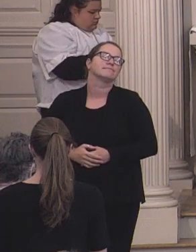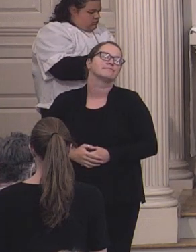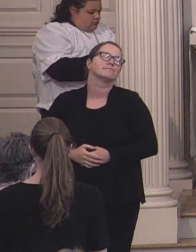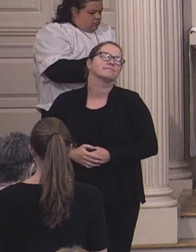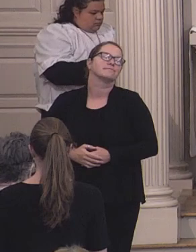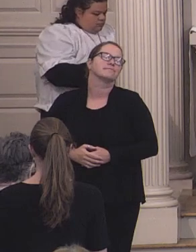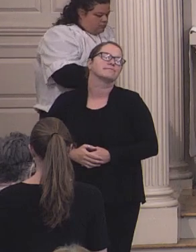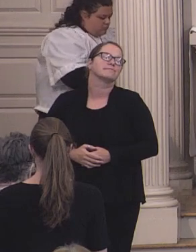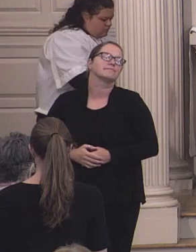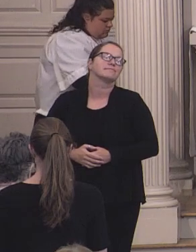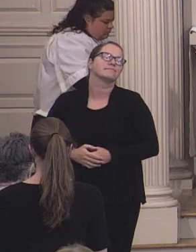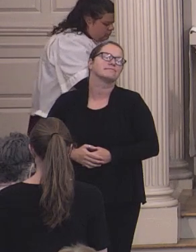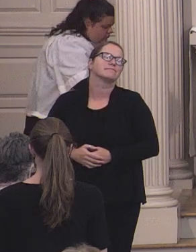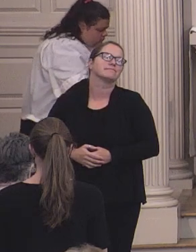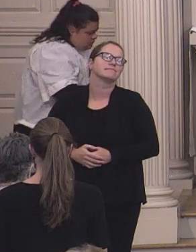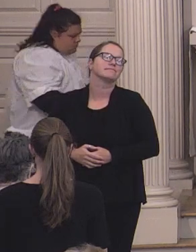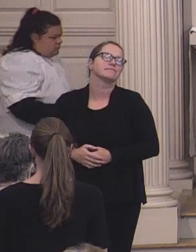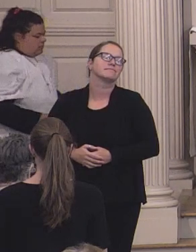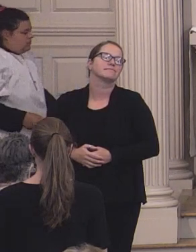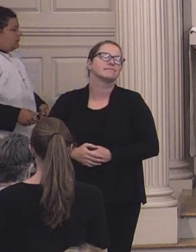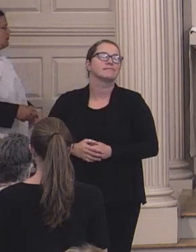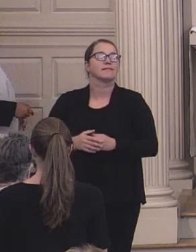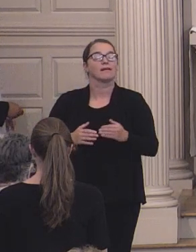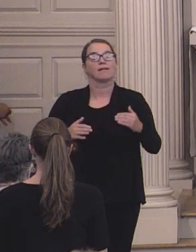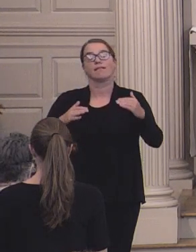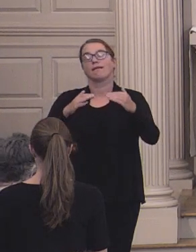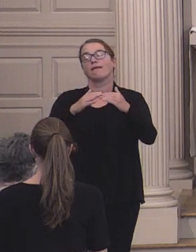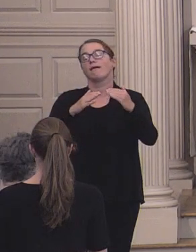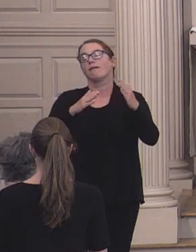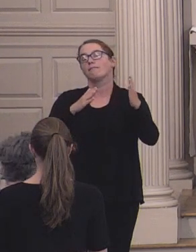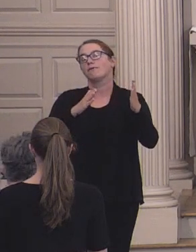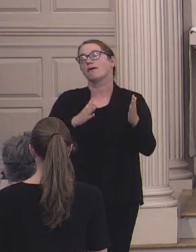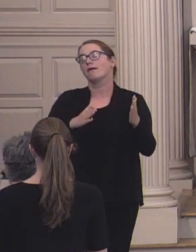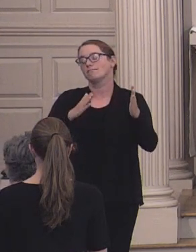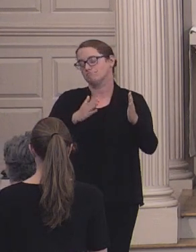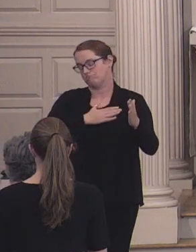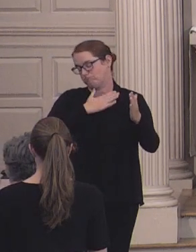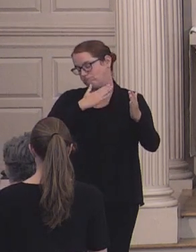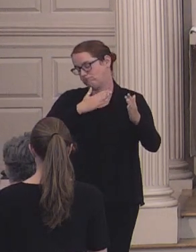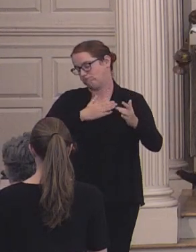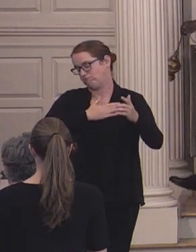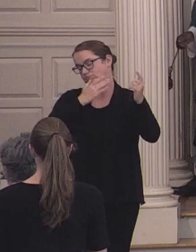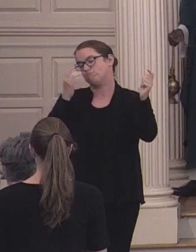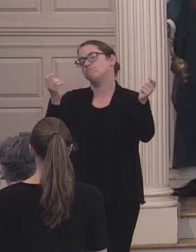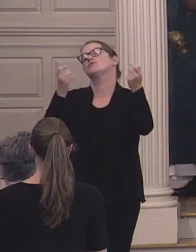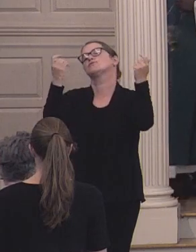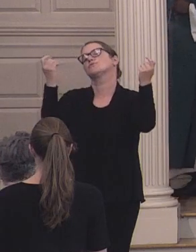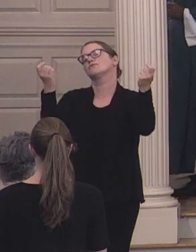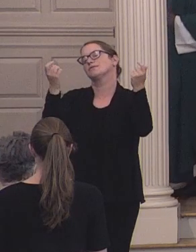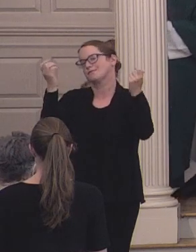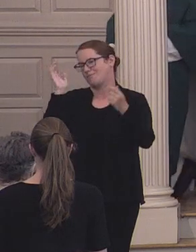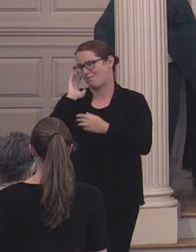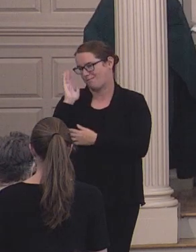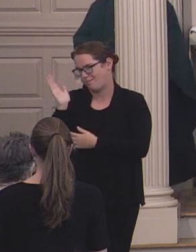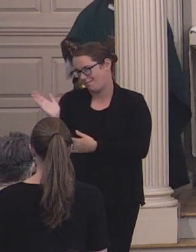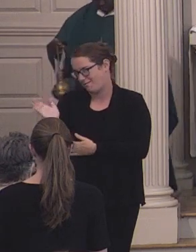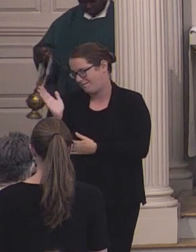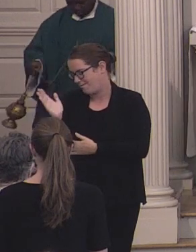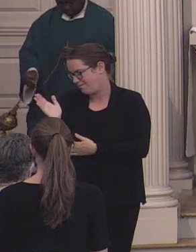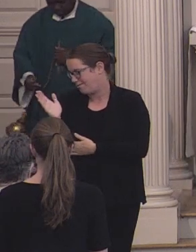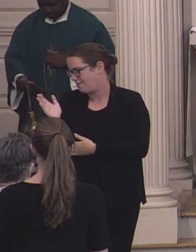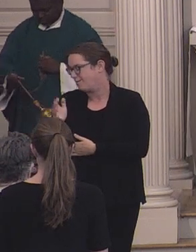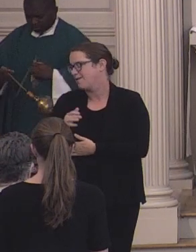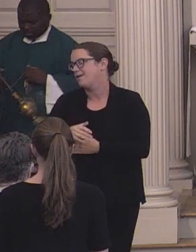But the upright shall rejoice at the presence of God. They shall exult